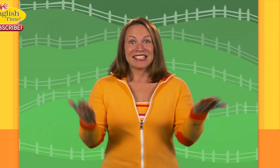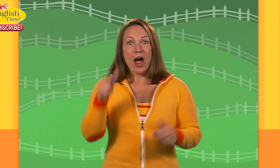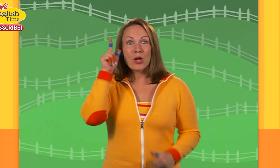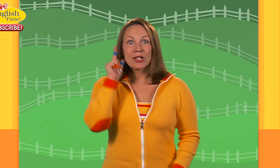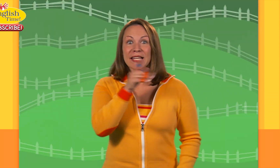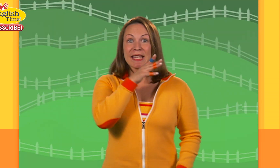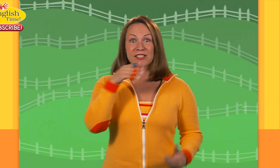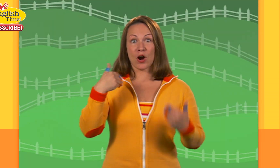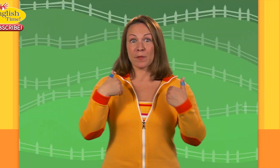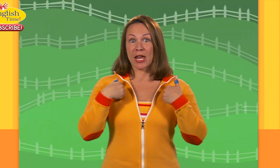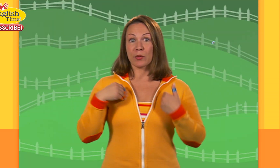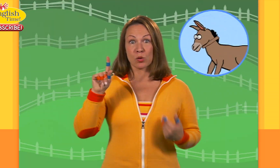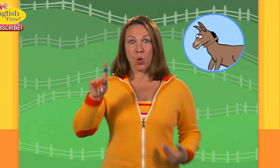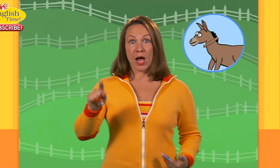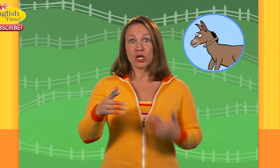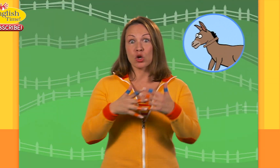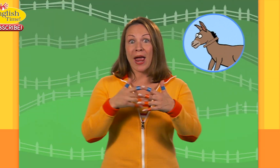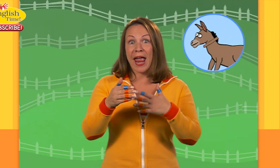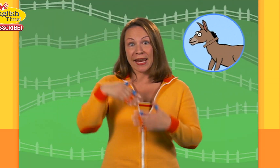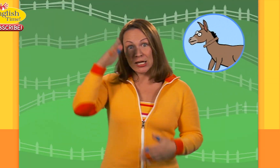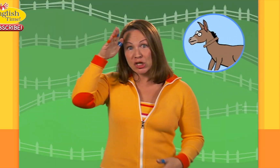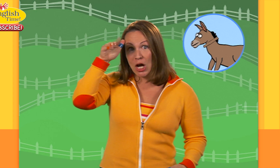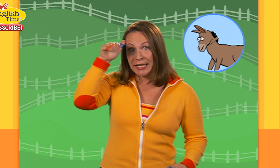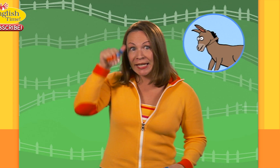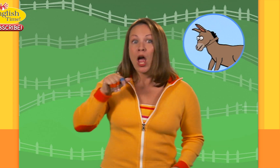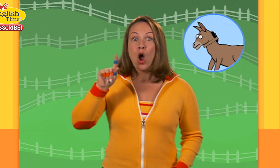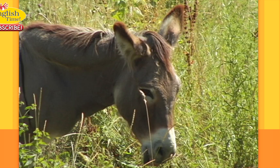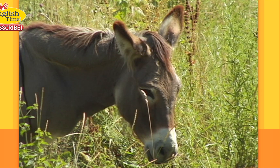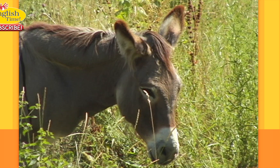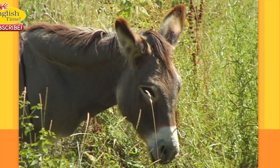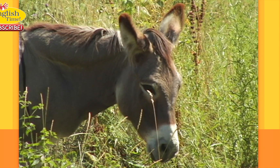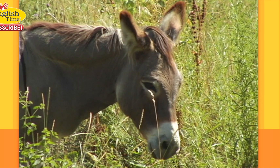Down on Leahs Farm there is one gray donkey, one gray